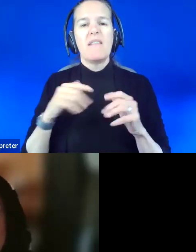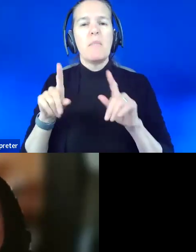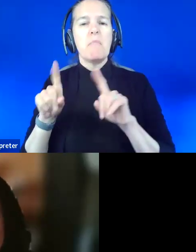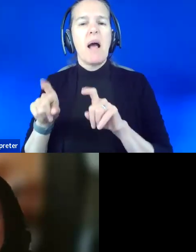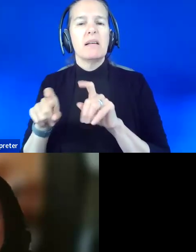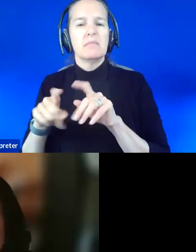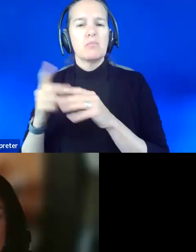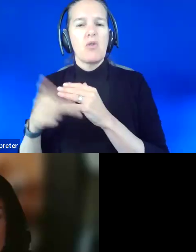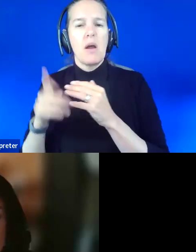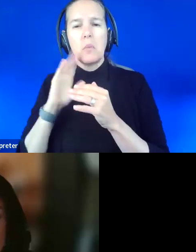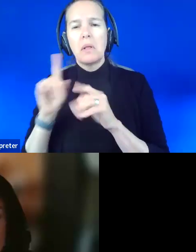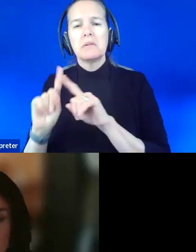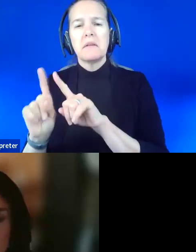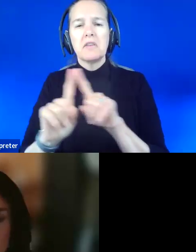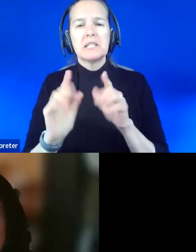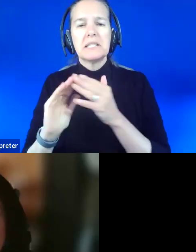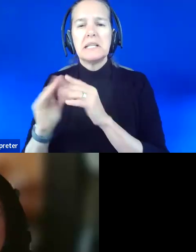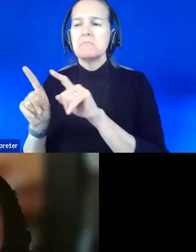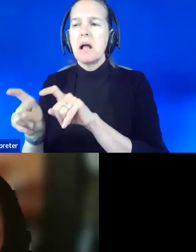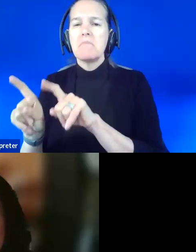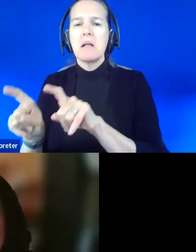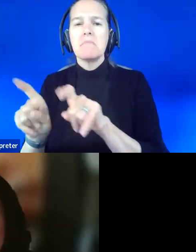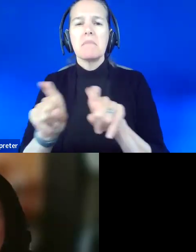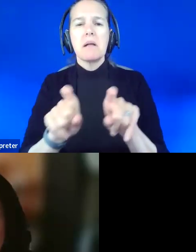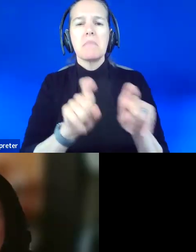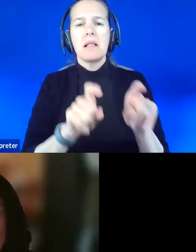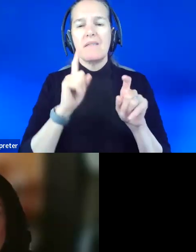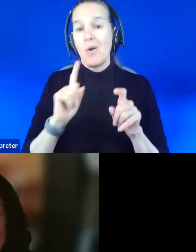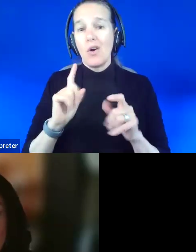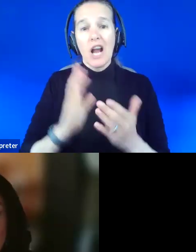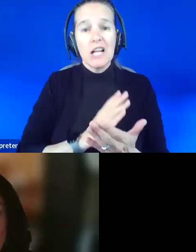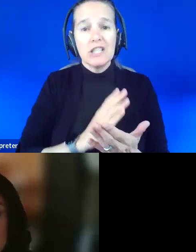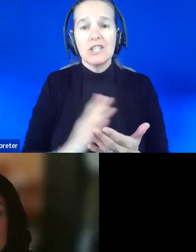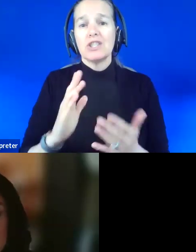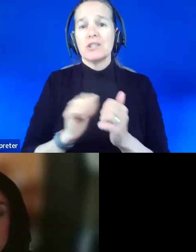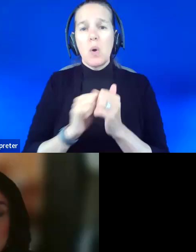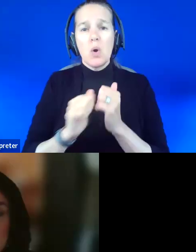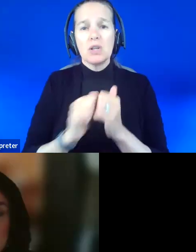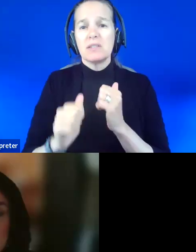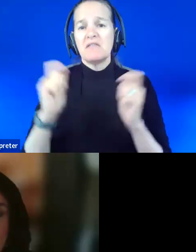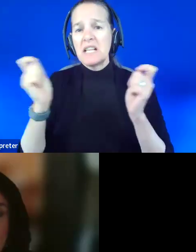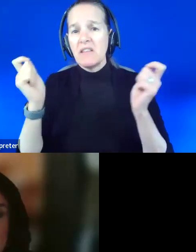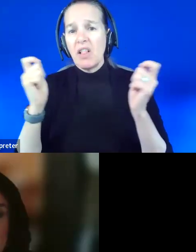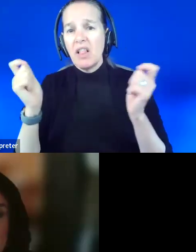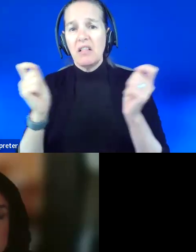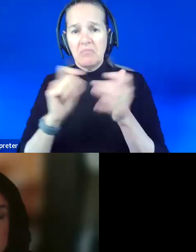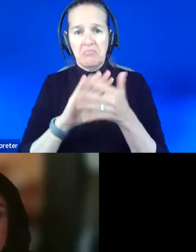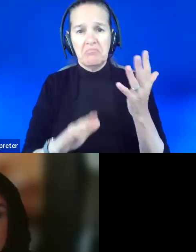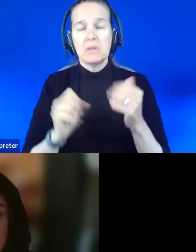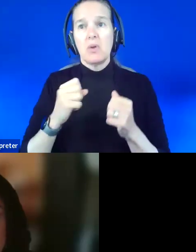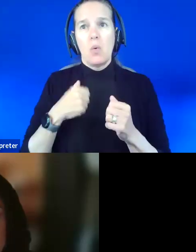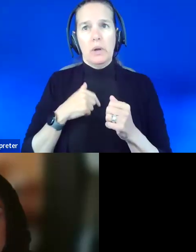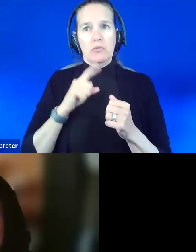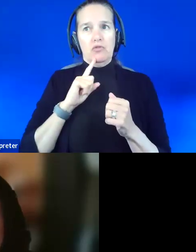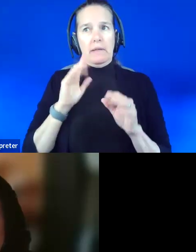cities and really pilot with the venues in those cities for concerts and sports and a festival. So we're really, really